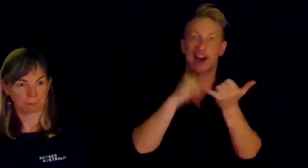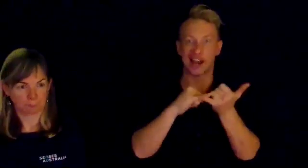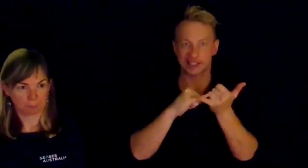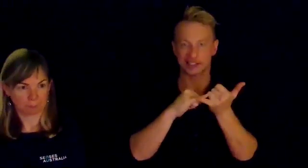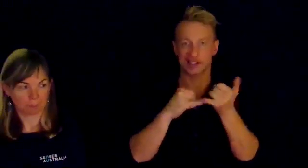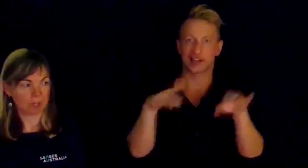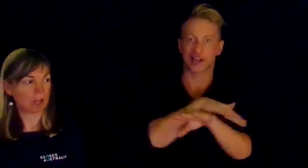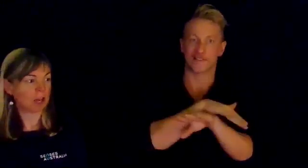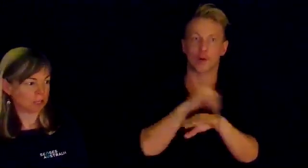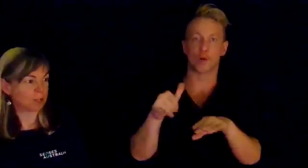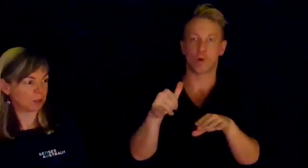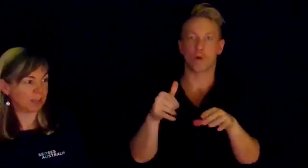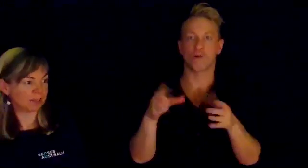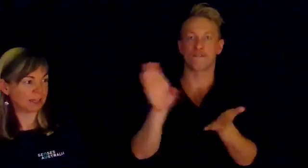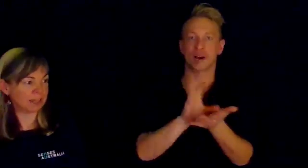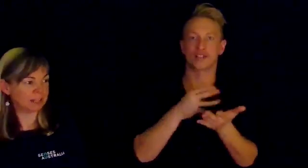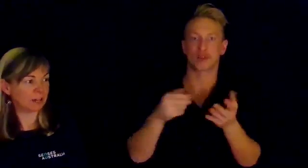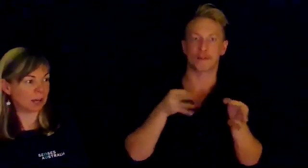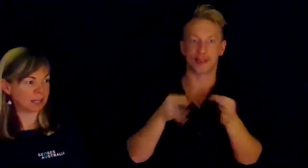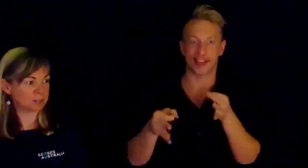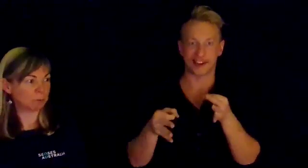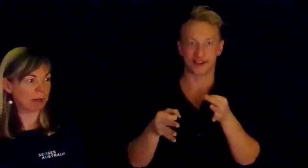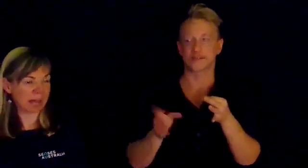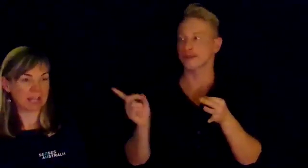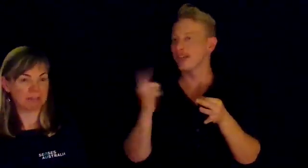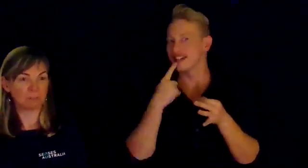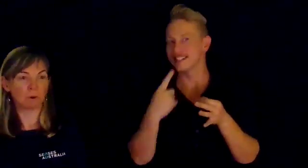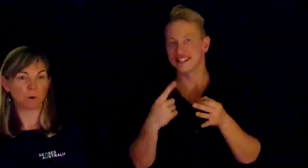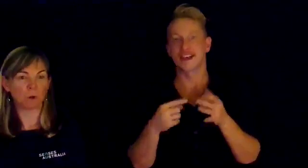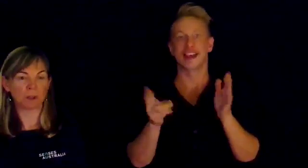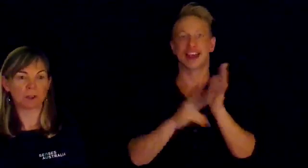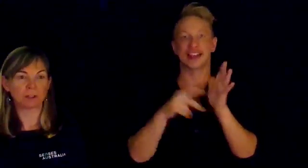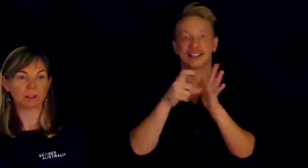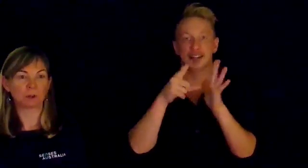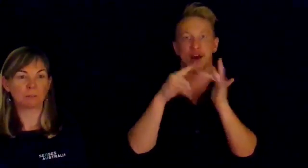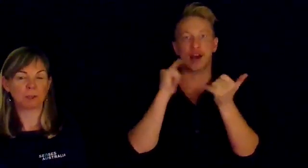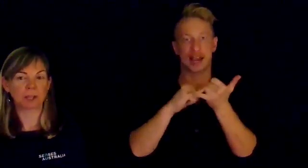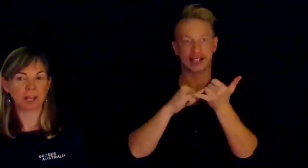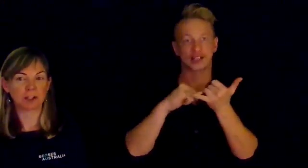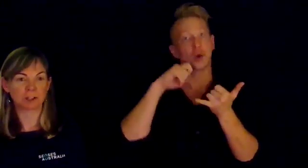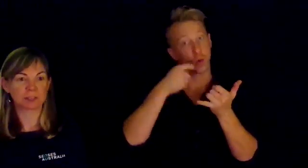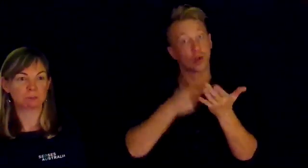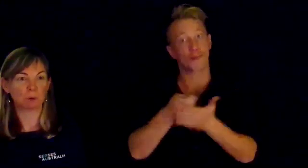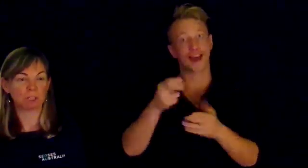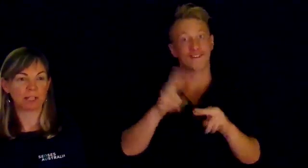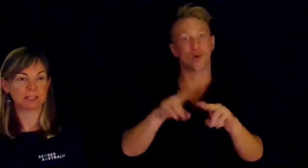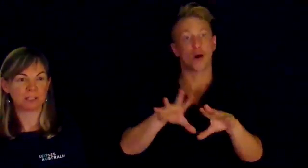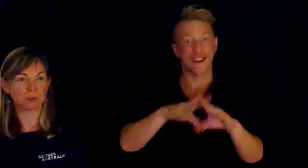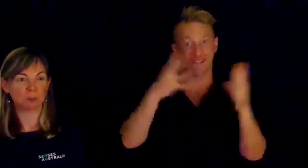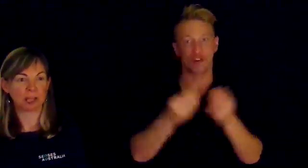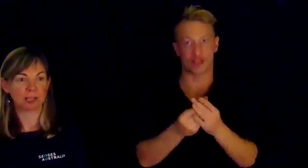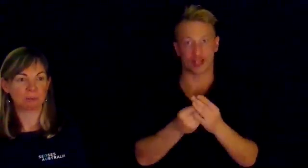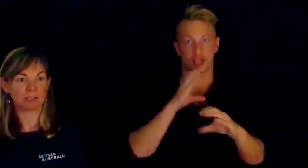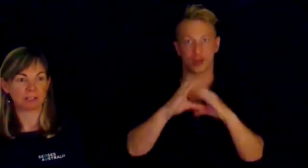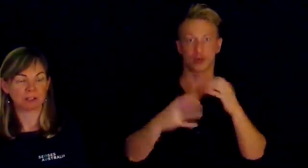plan? So the NDIS will pay for your communication support needs